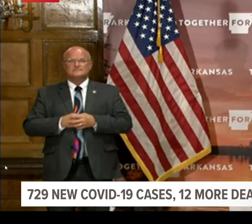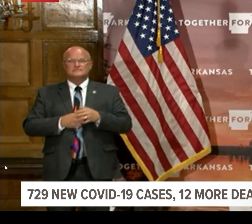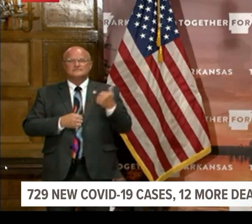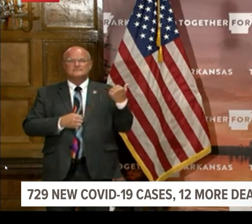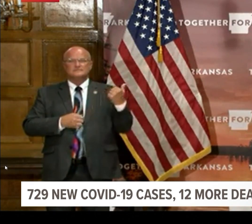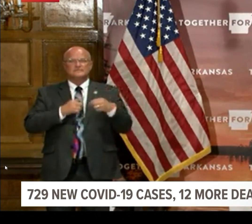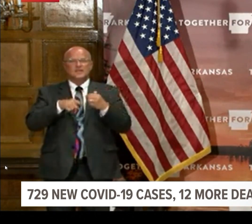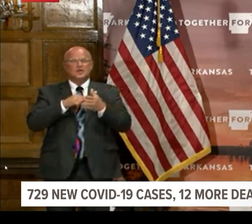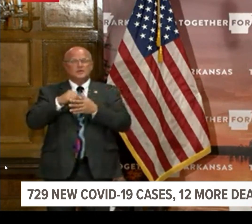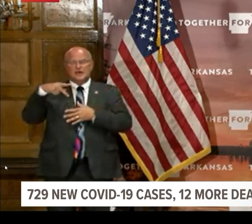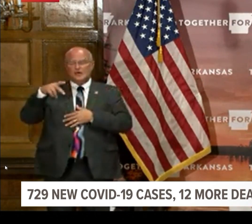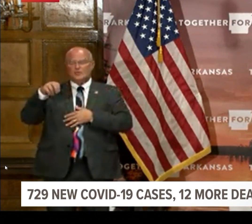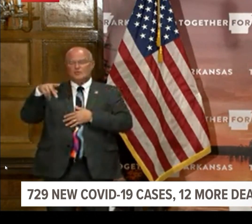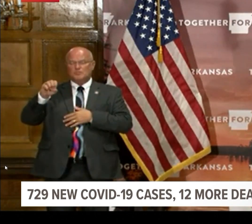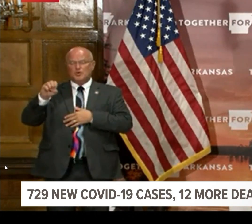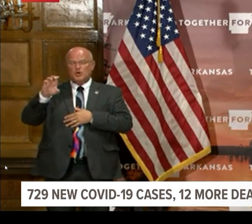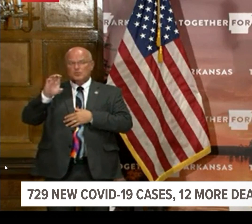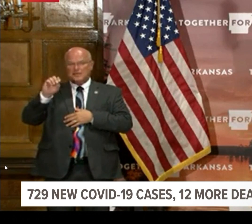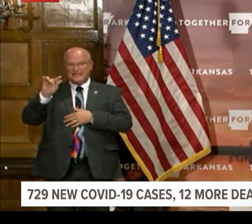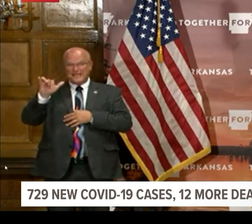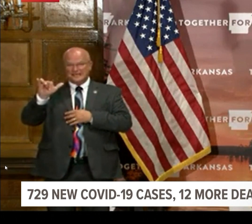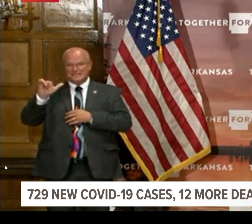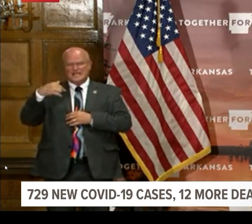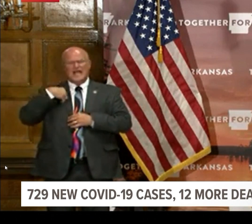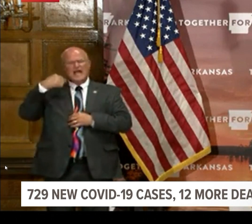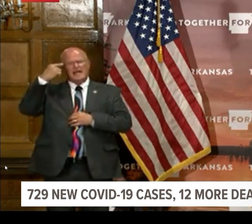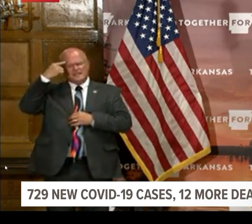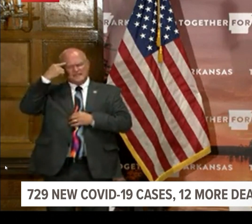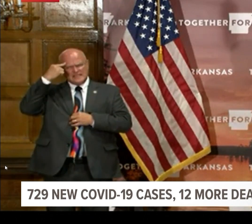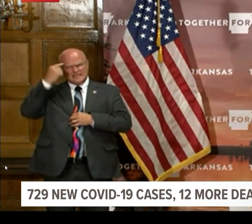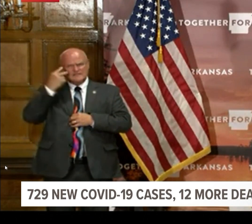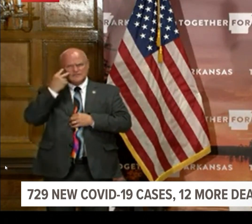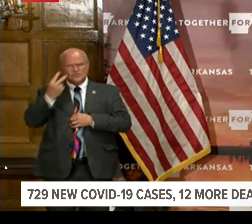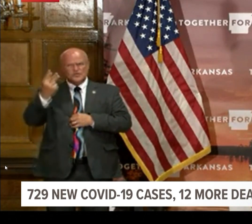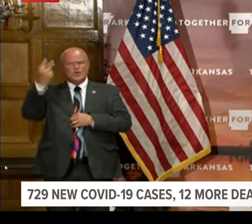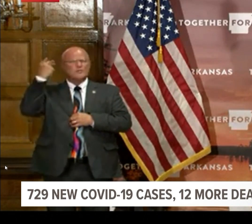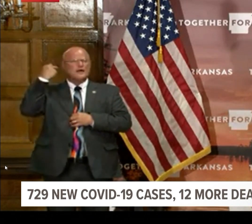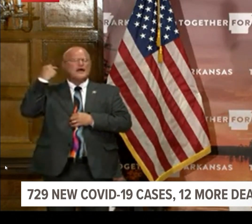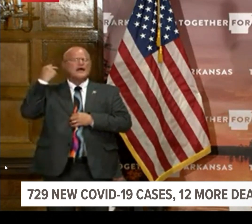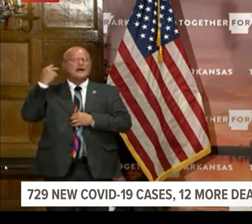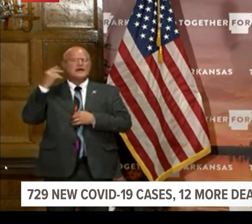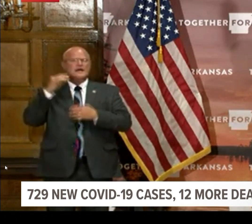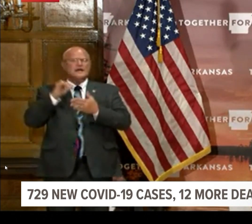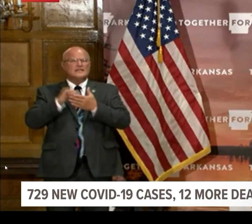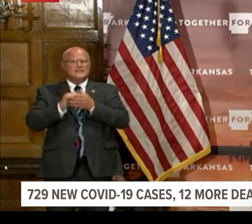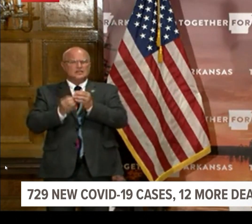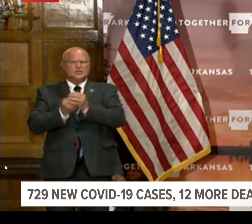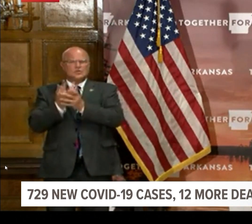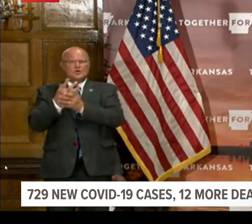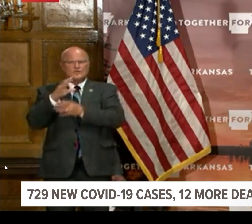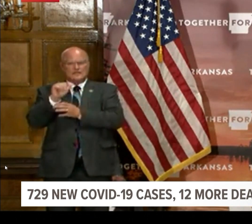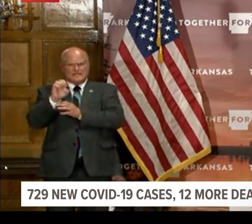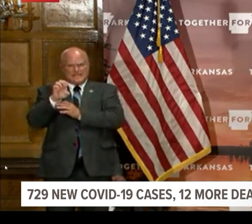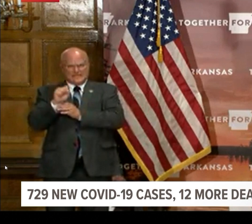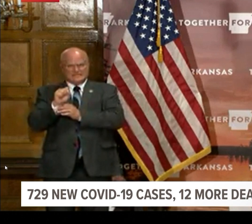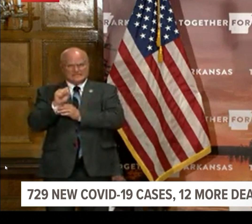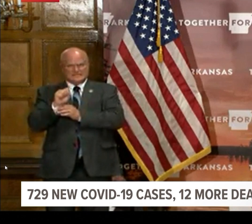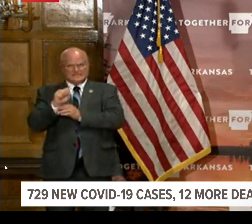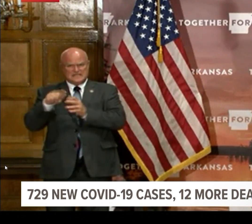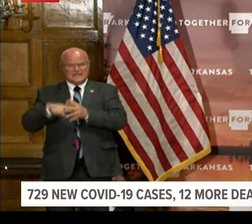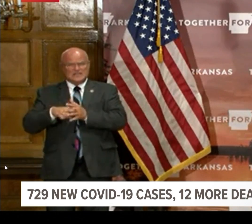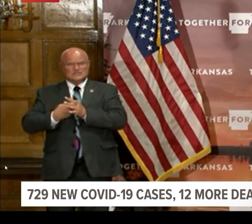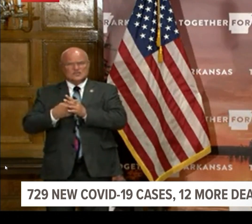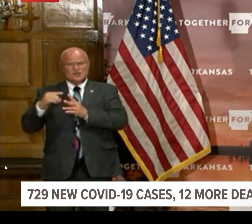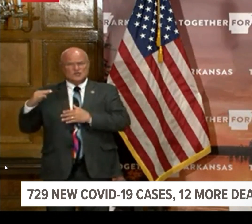In regards to Polk County, I think if you look back at the growth in cases, they